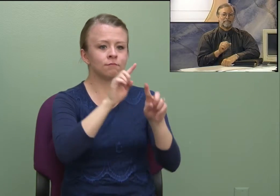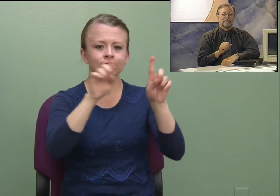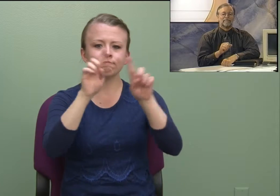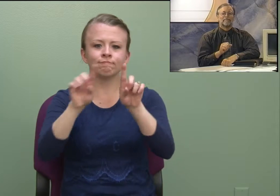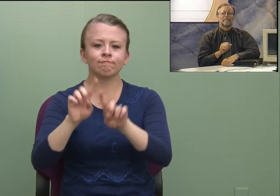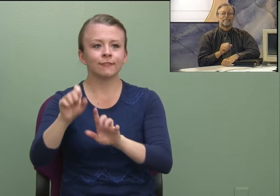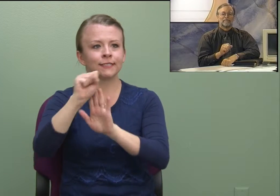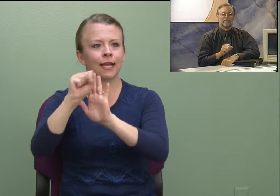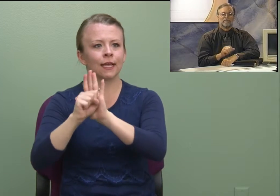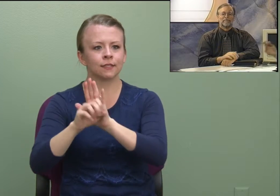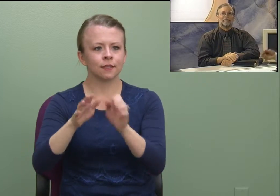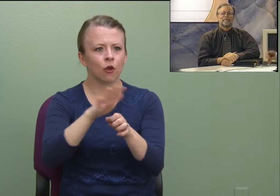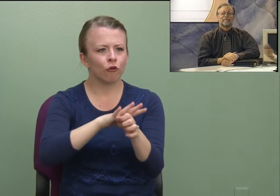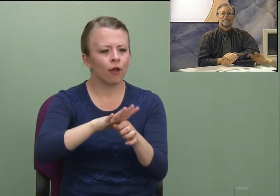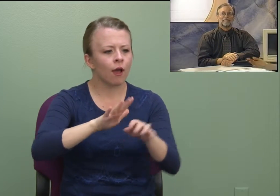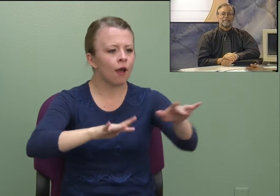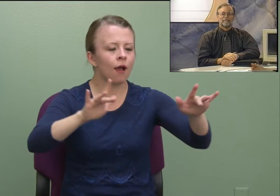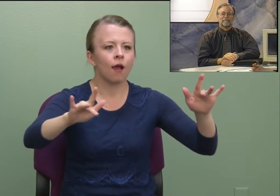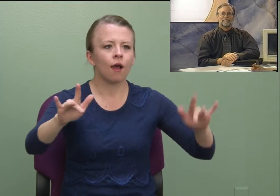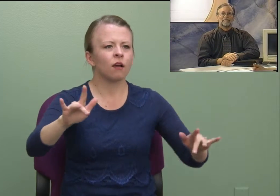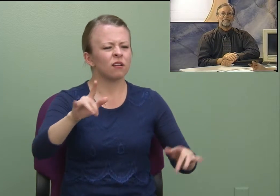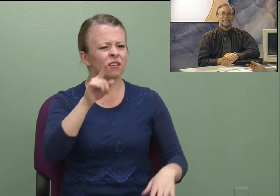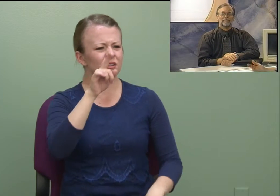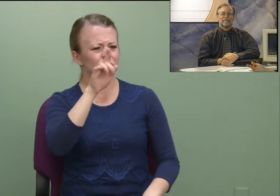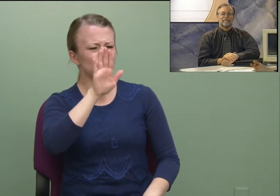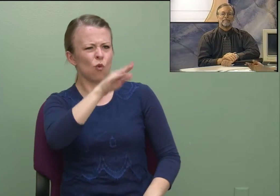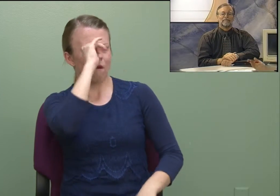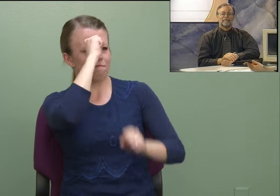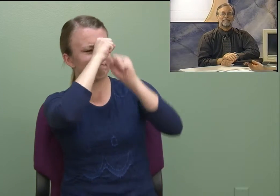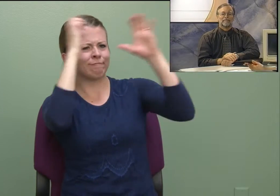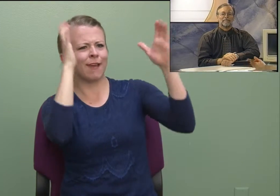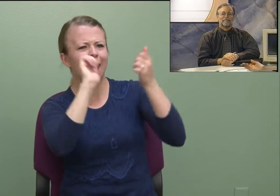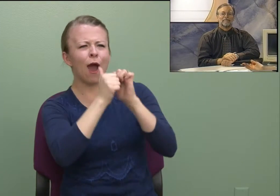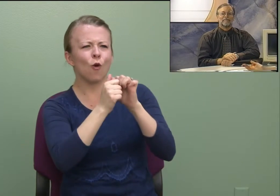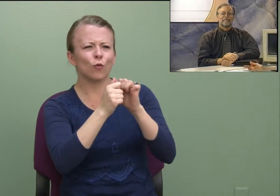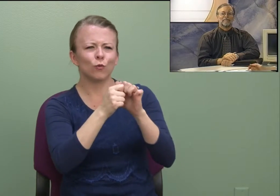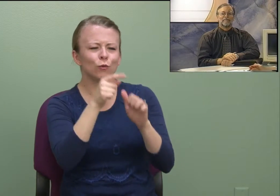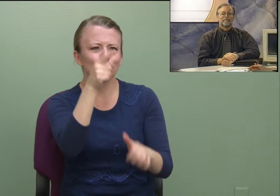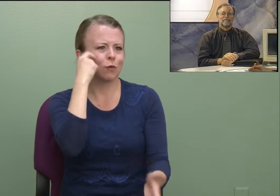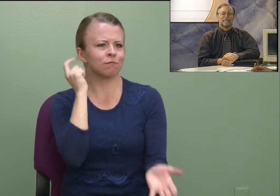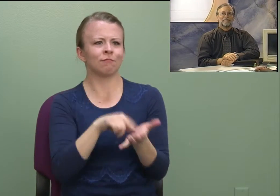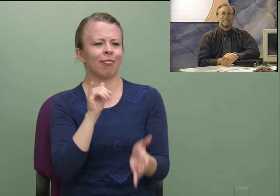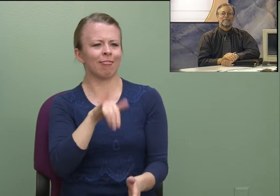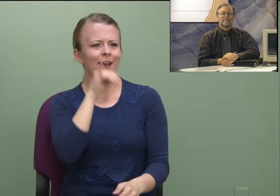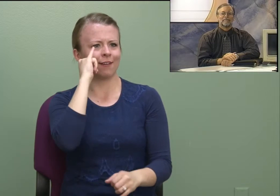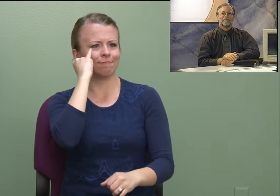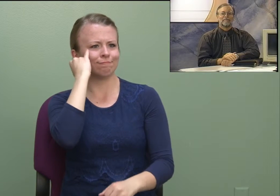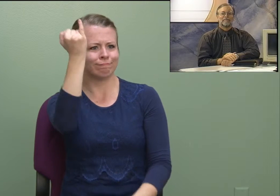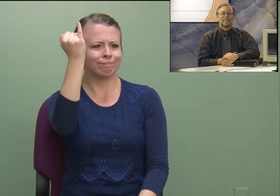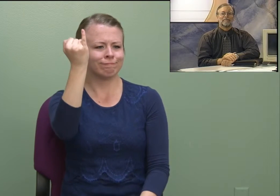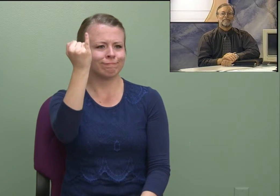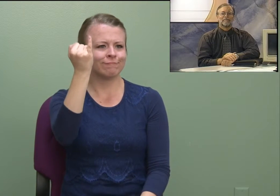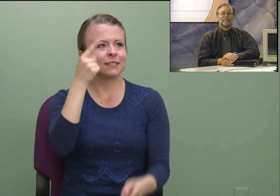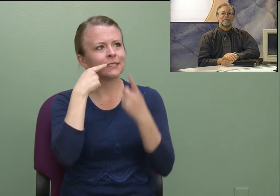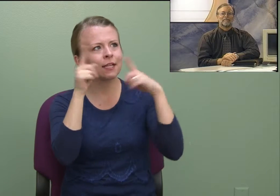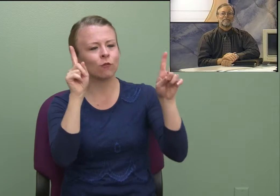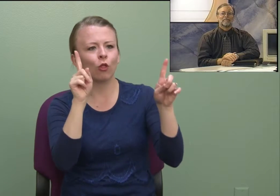state. How did you get that idea, and how did you make that successful?